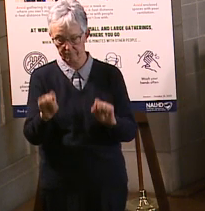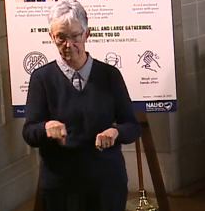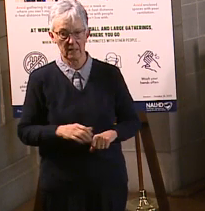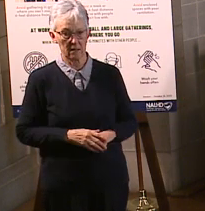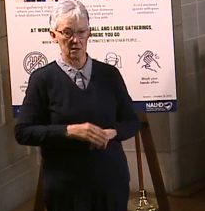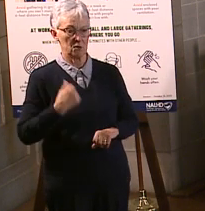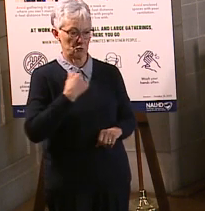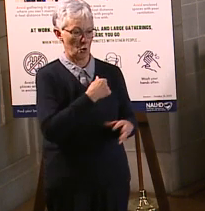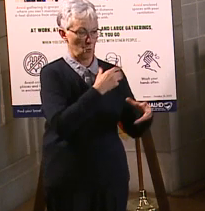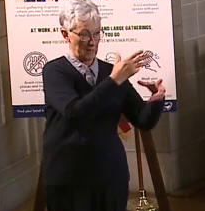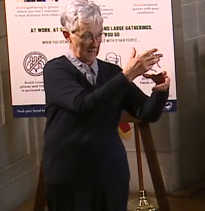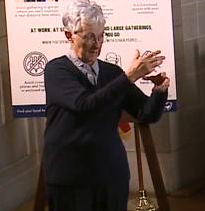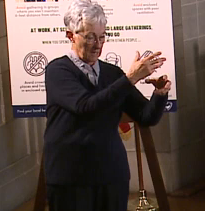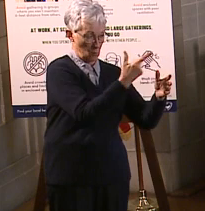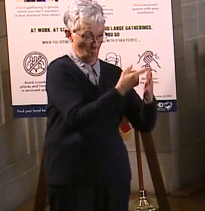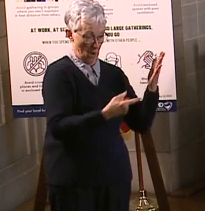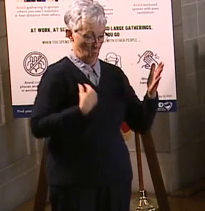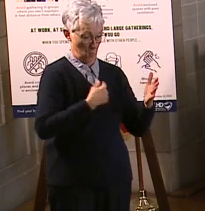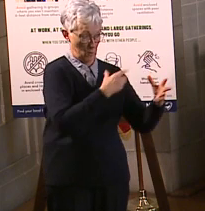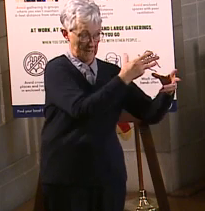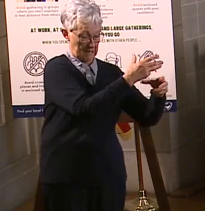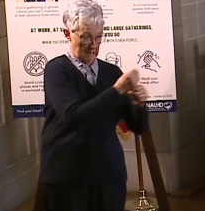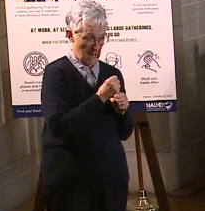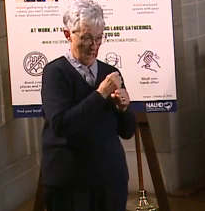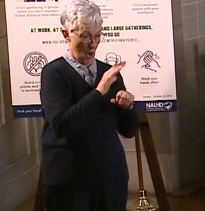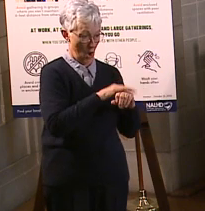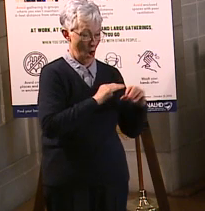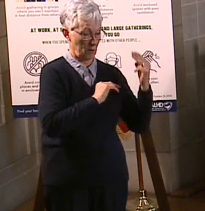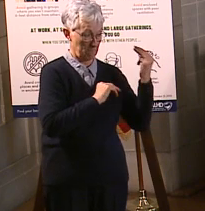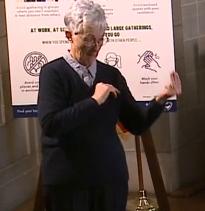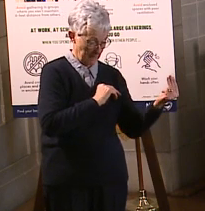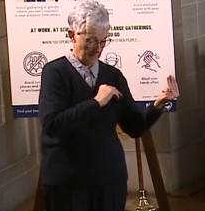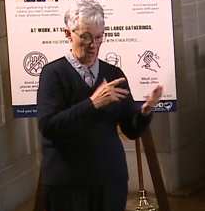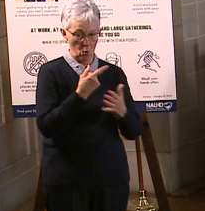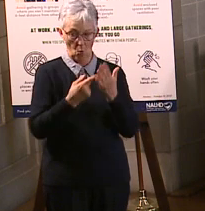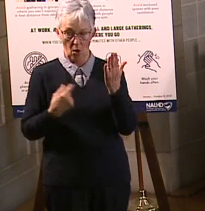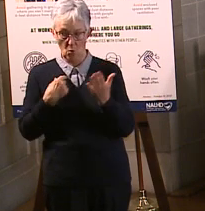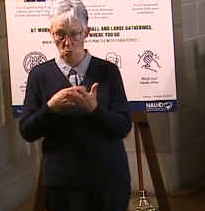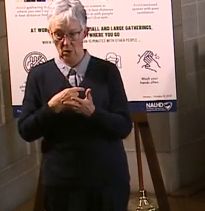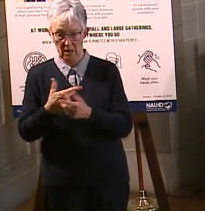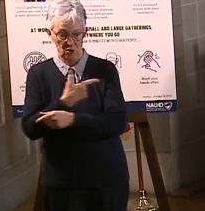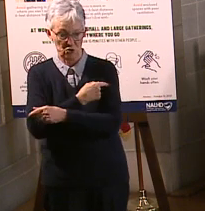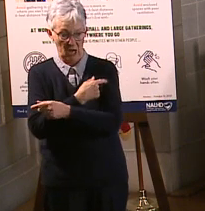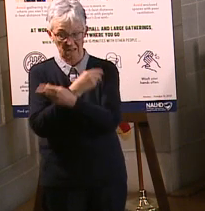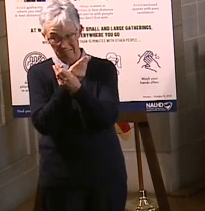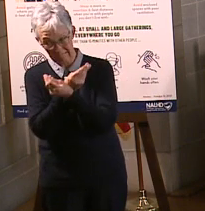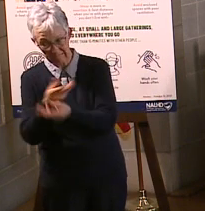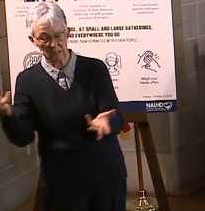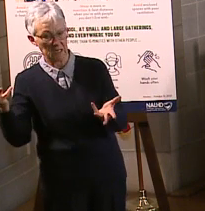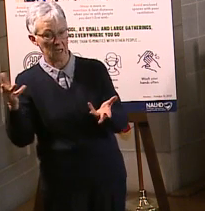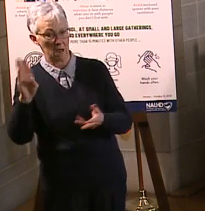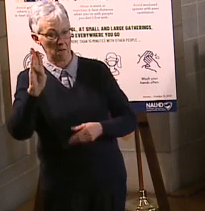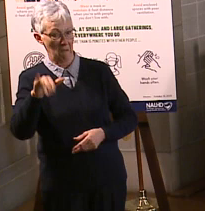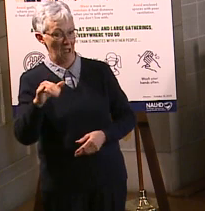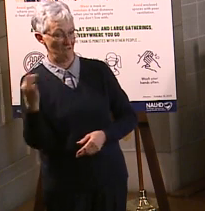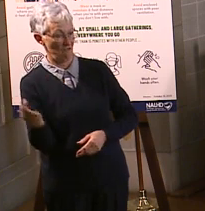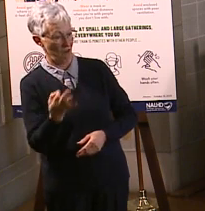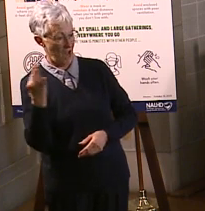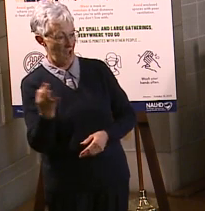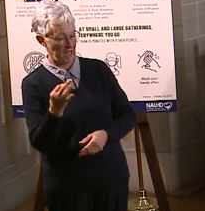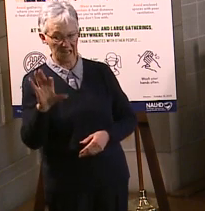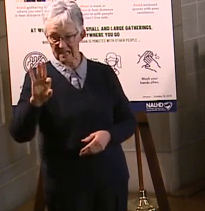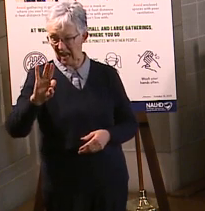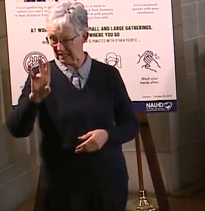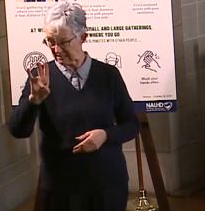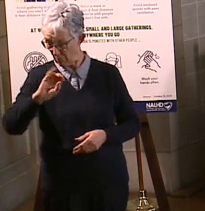usually receive those doses in for this week on a Monday, Tuesday, Wednesday, and you can see how quickly those health departments are getting those doses and they're